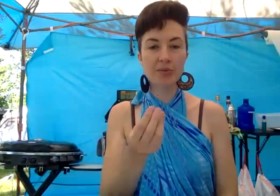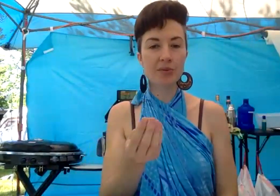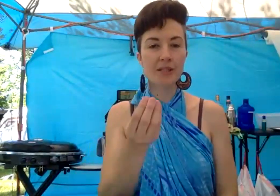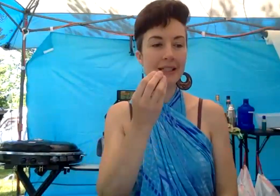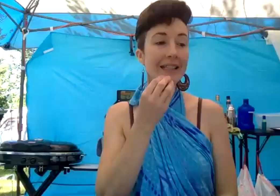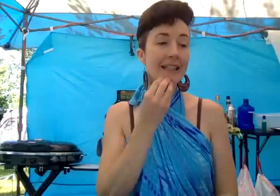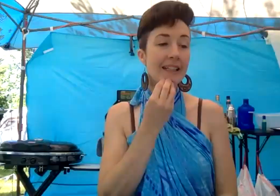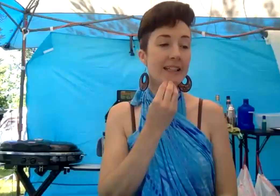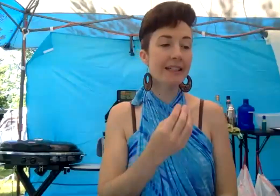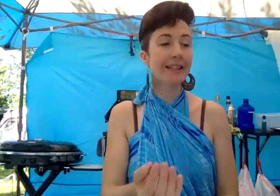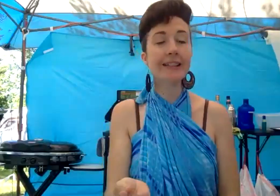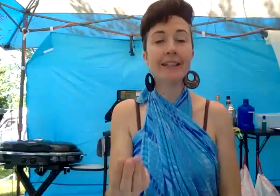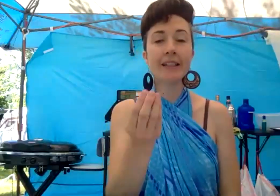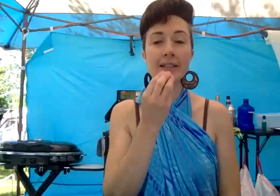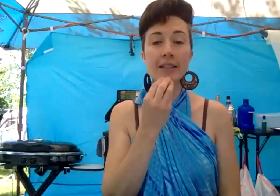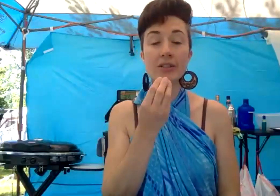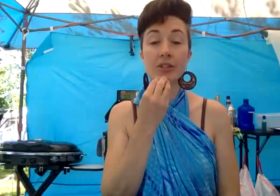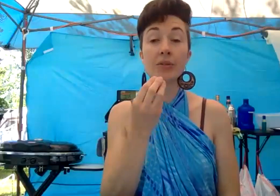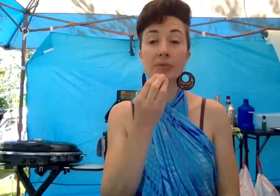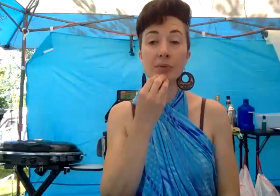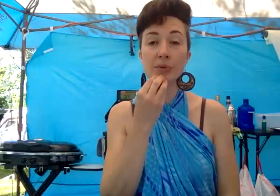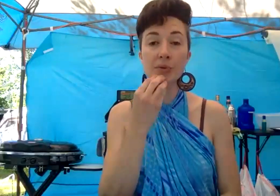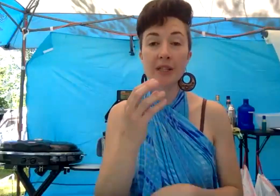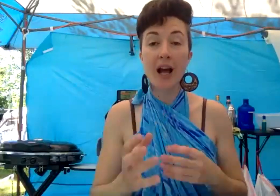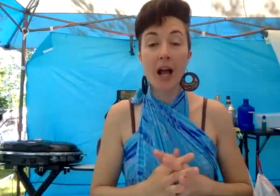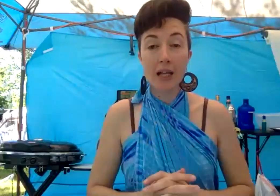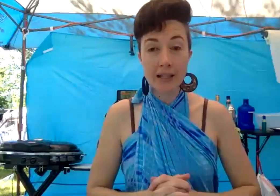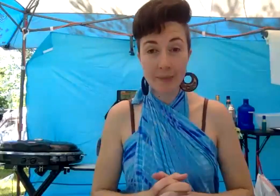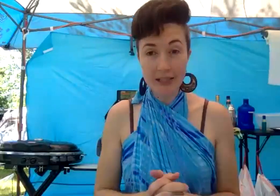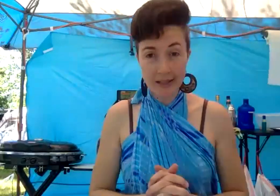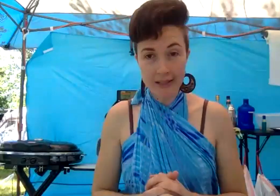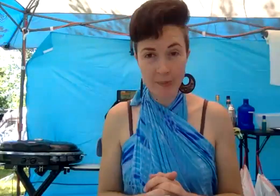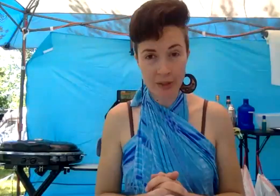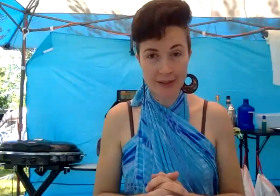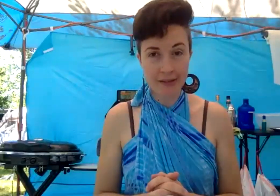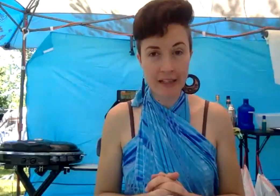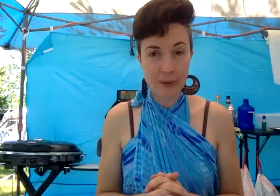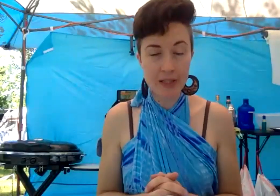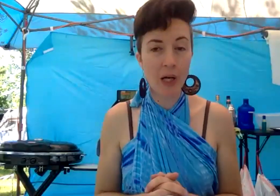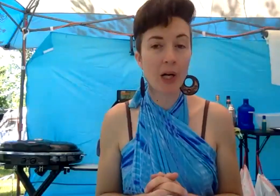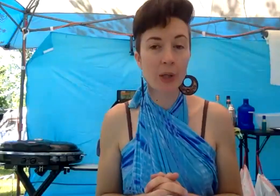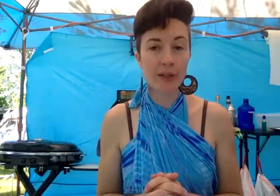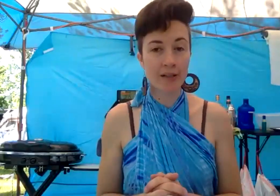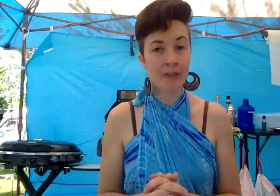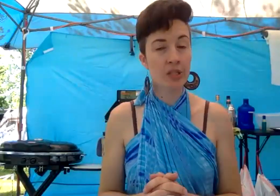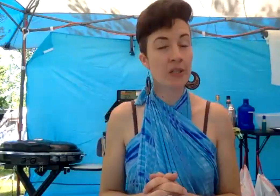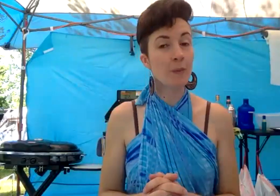food. Eat, eat your food. Like many signs in American Sign Language that can function as both